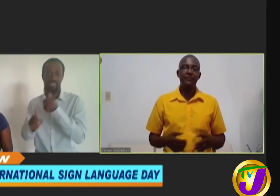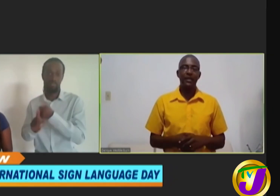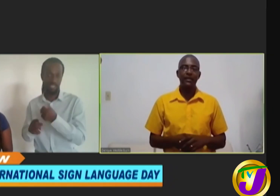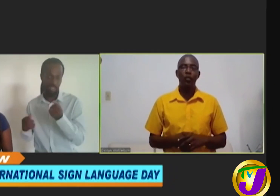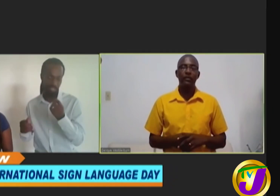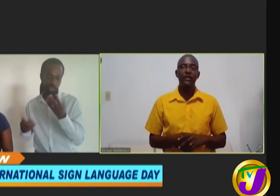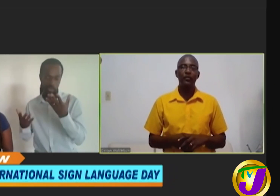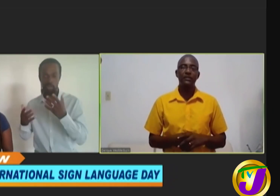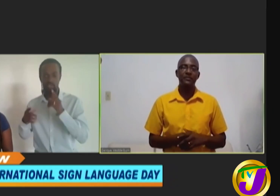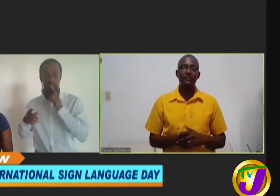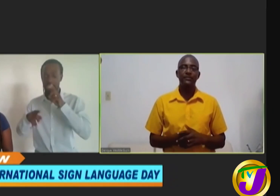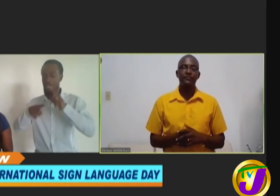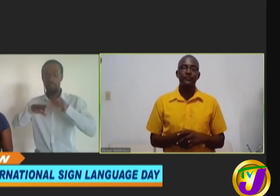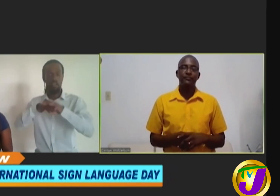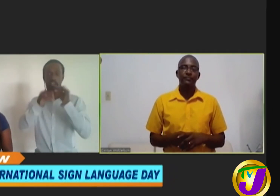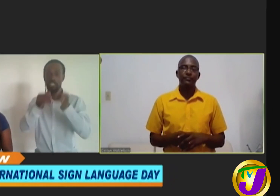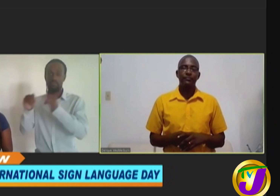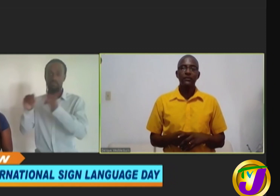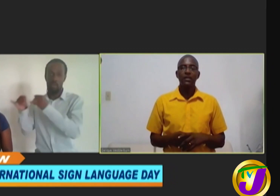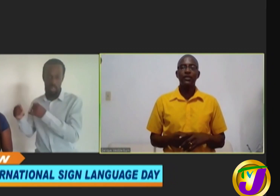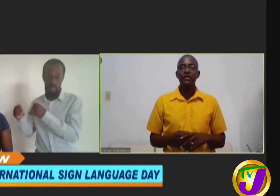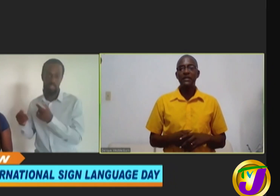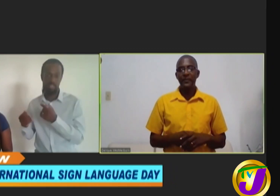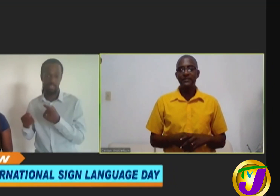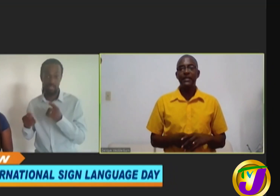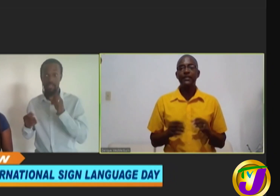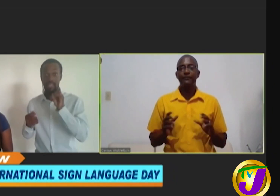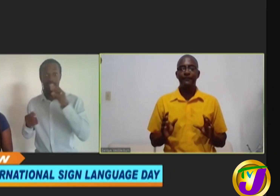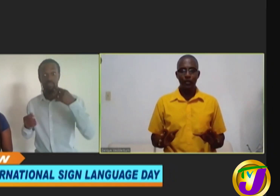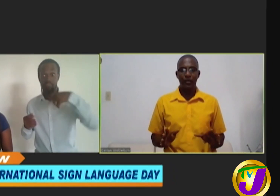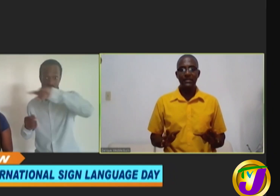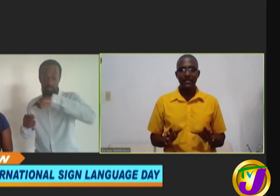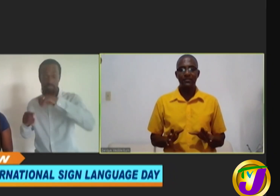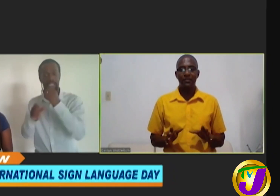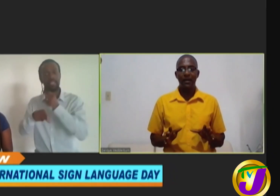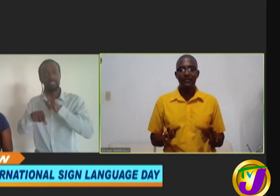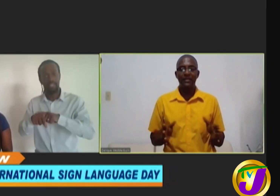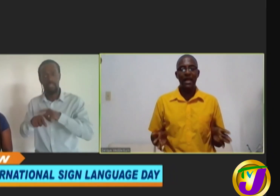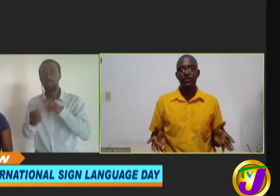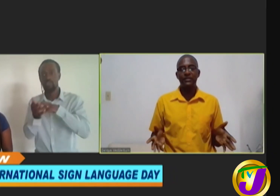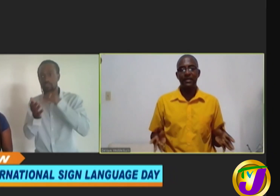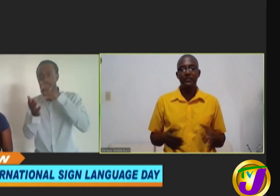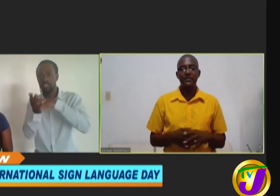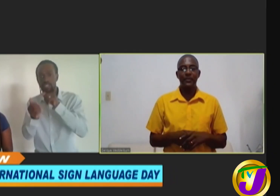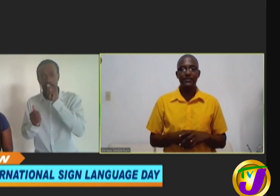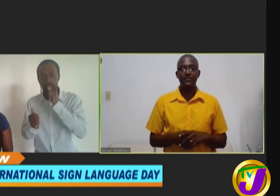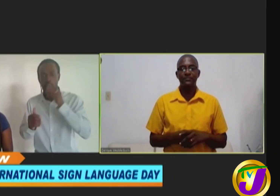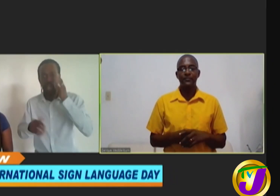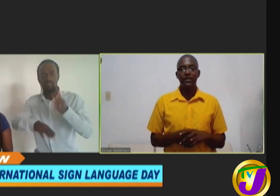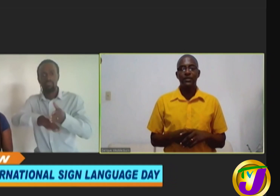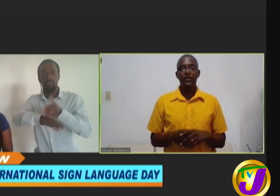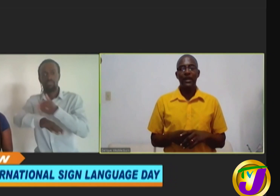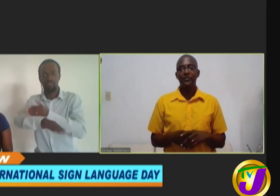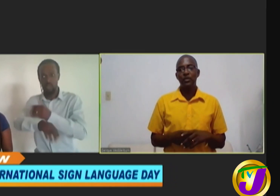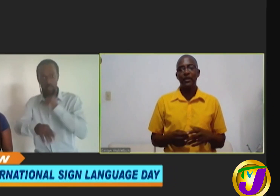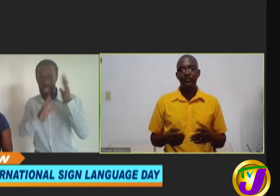time in acquiring the language themselves. So it depends on individual, not on the language itself. It depends on persons.